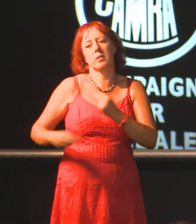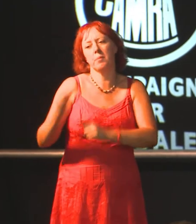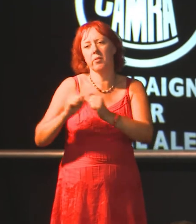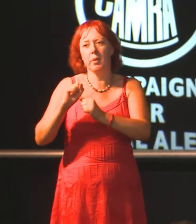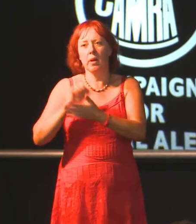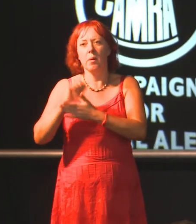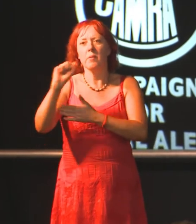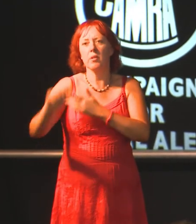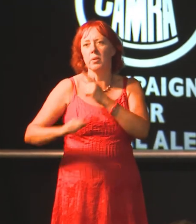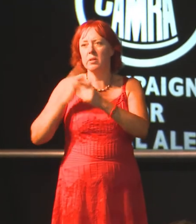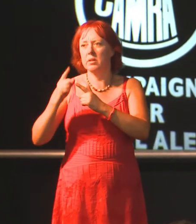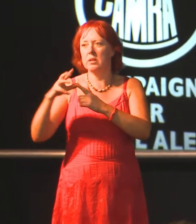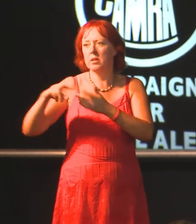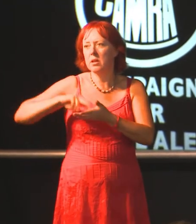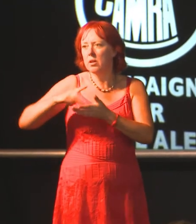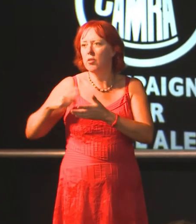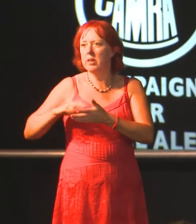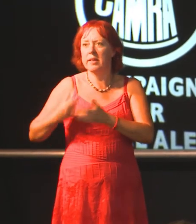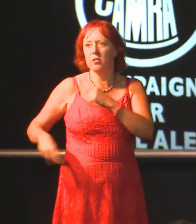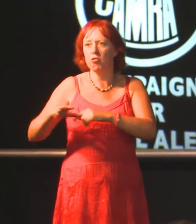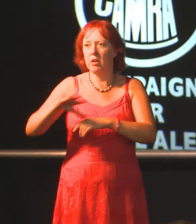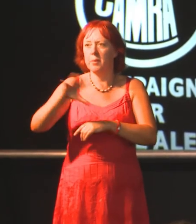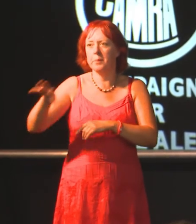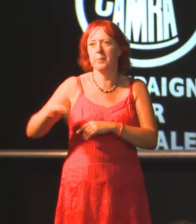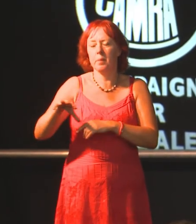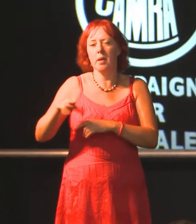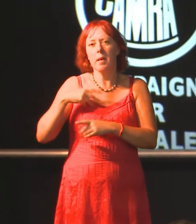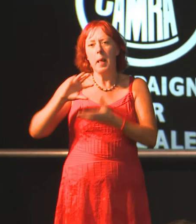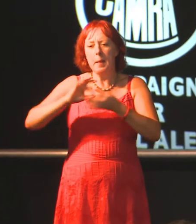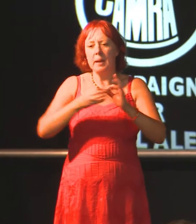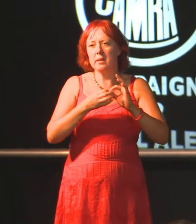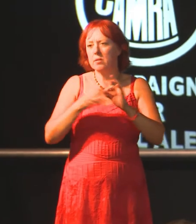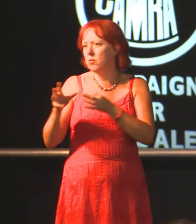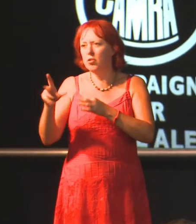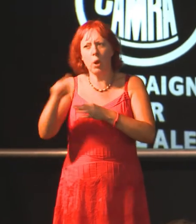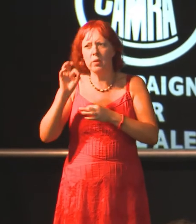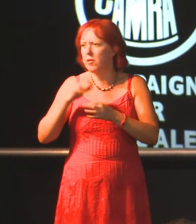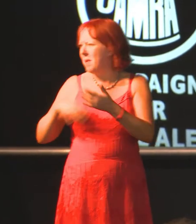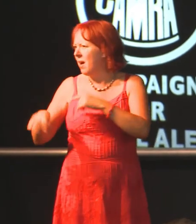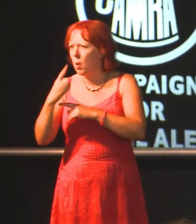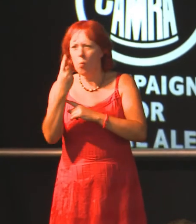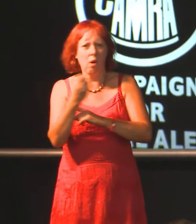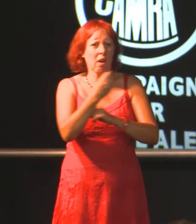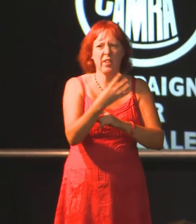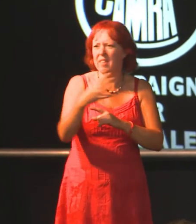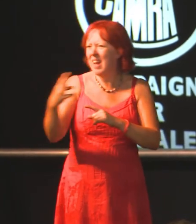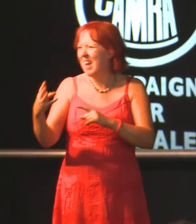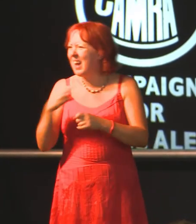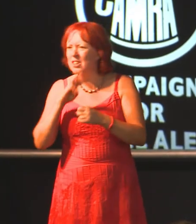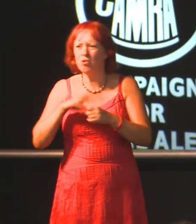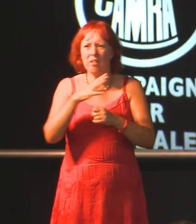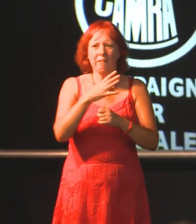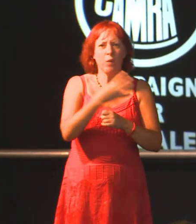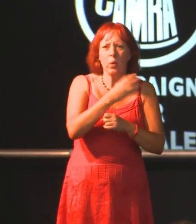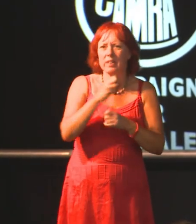campaigning organisations in this country? Because the Olympics organisers could have chosen from any one of